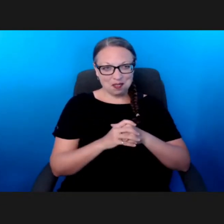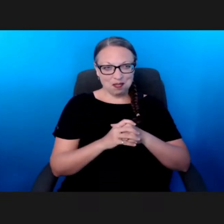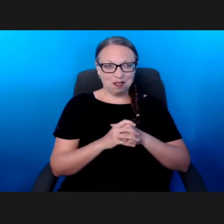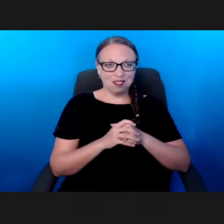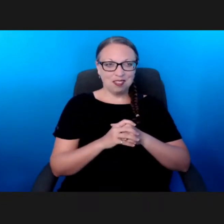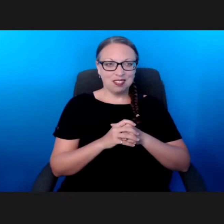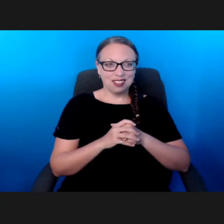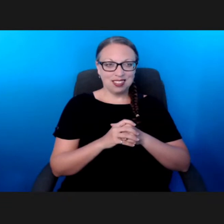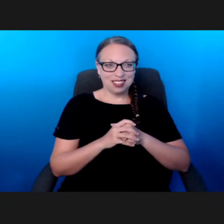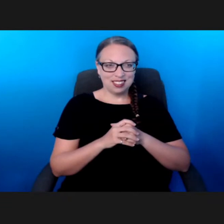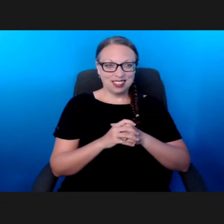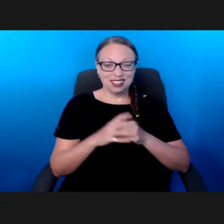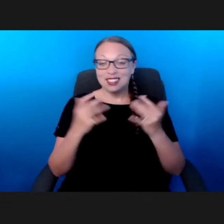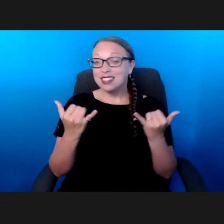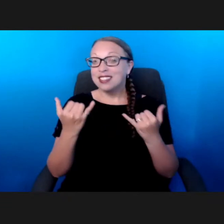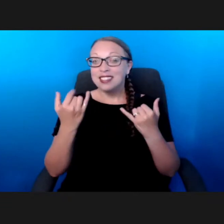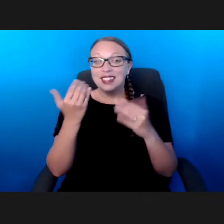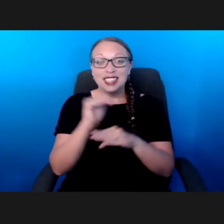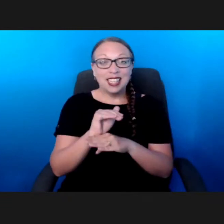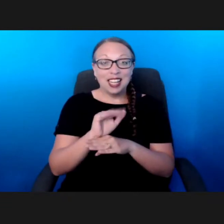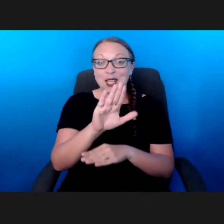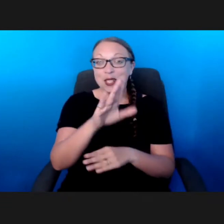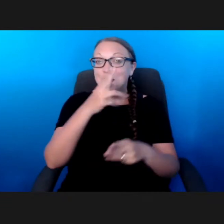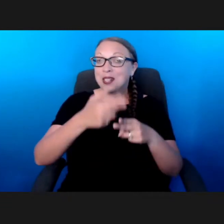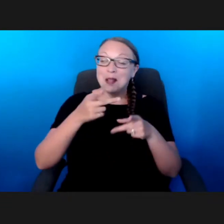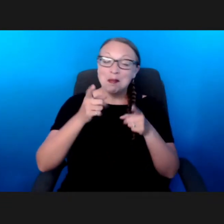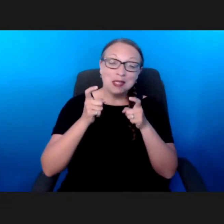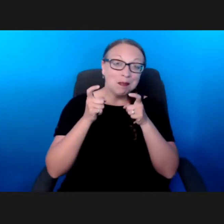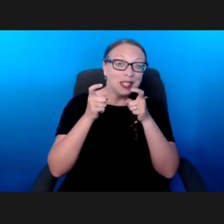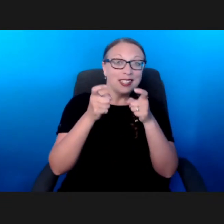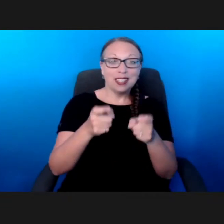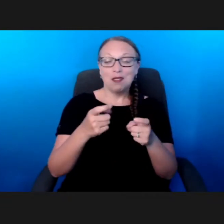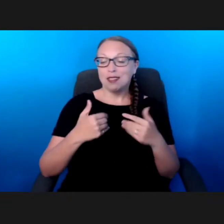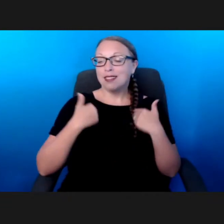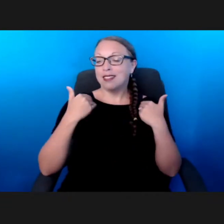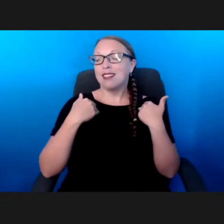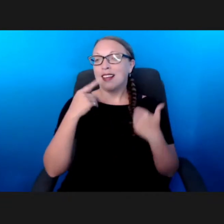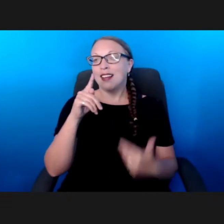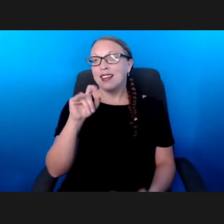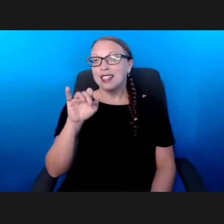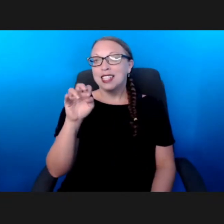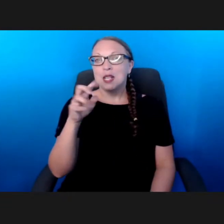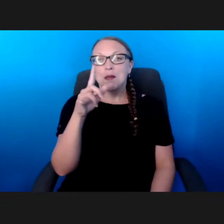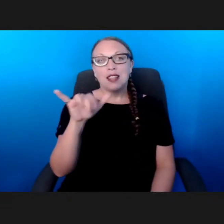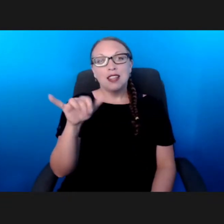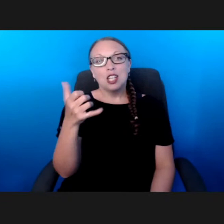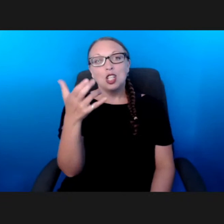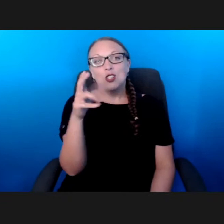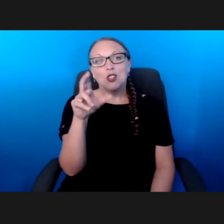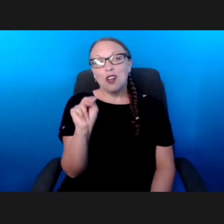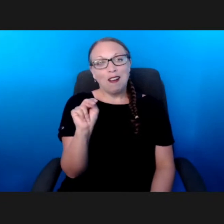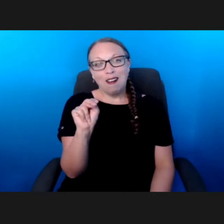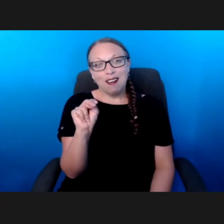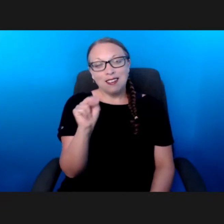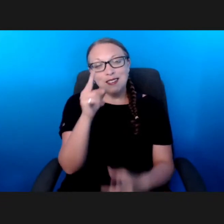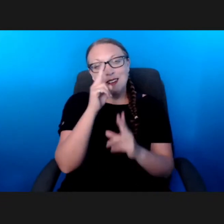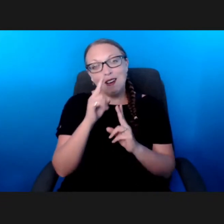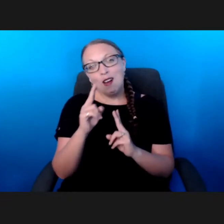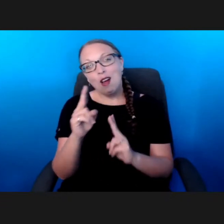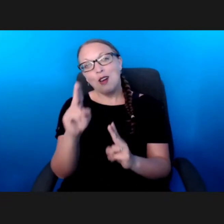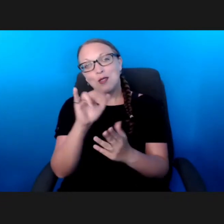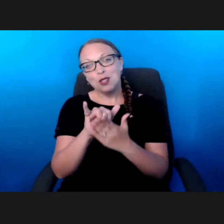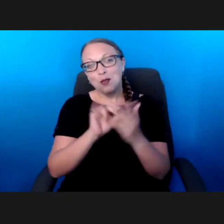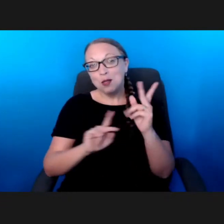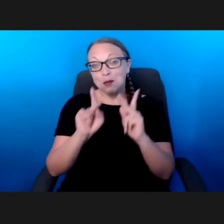Today, your name has been given, young Timothy John, honoring those who